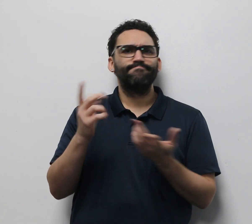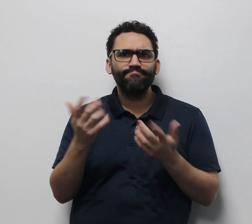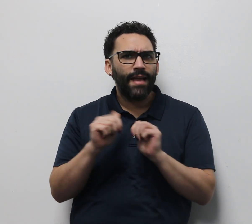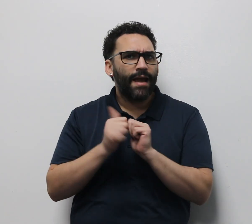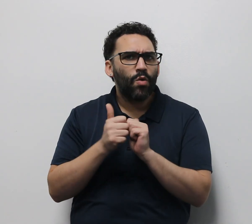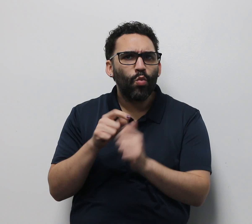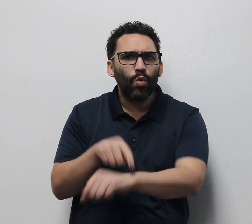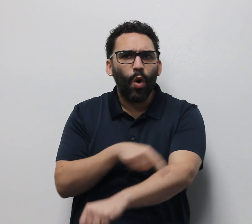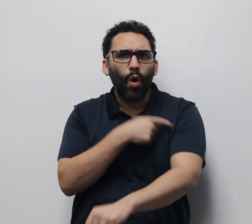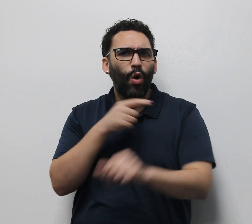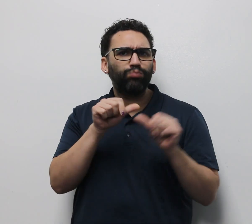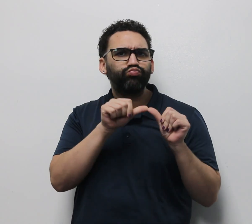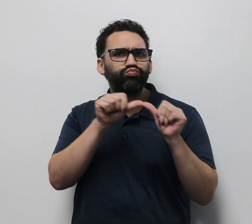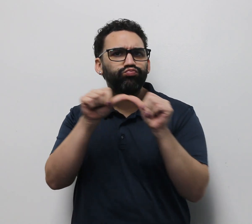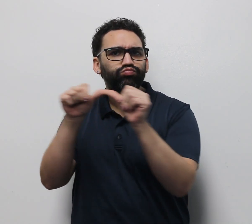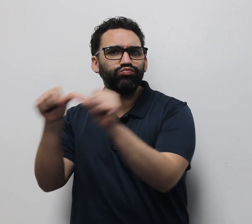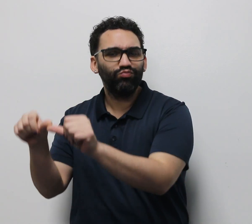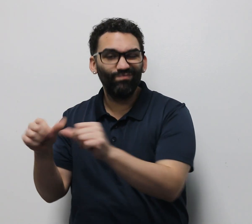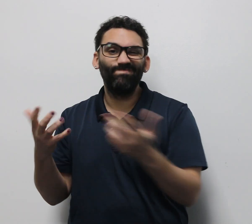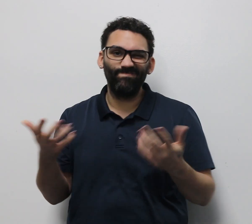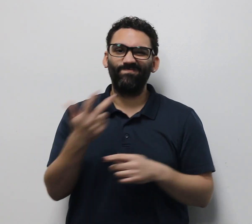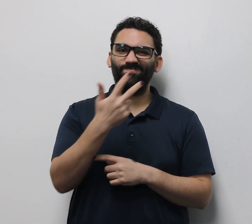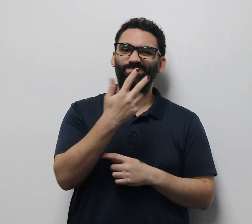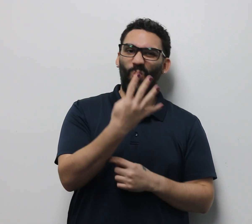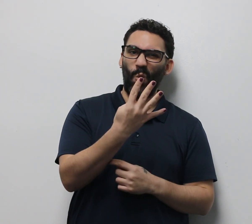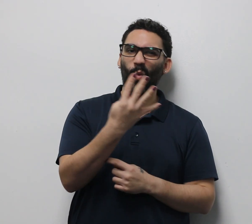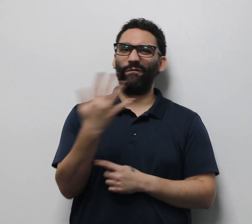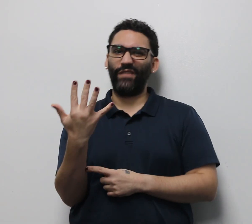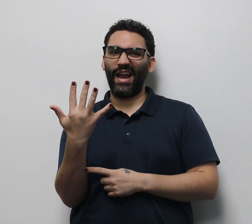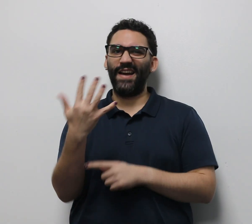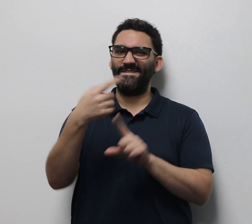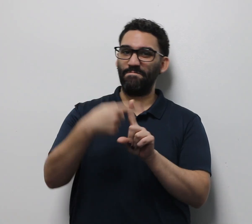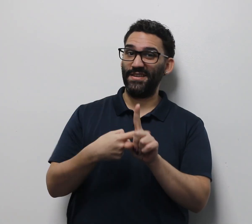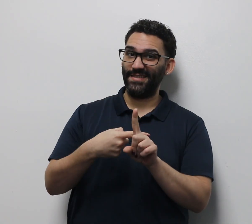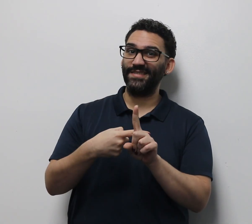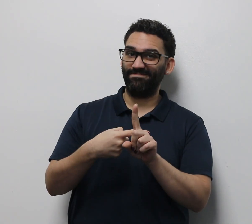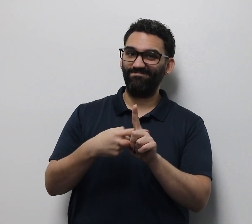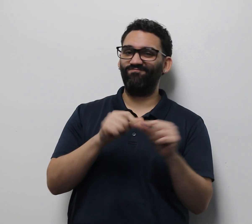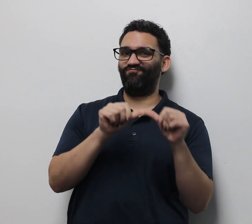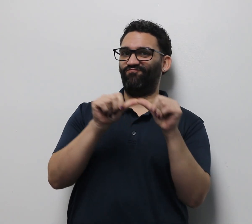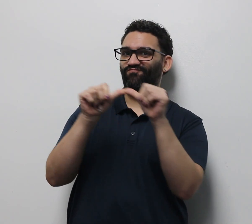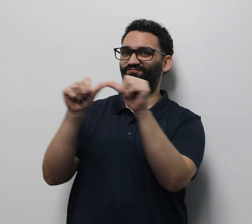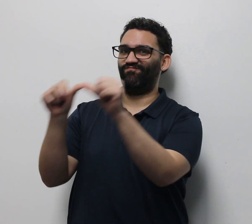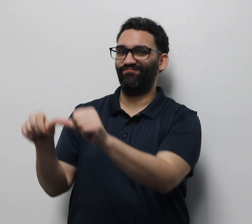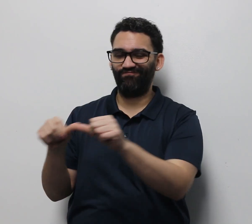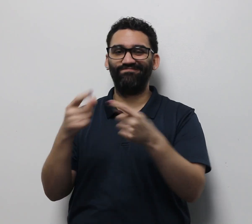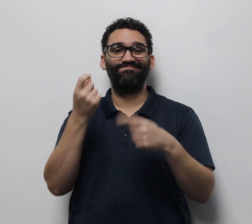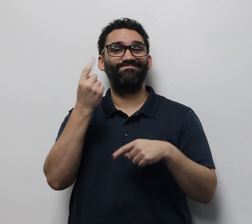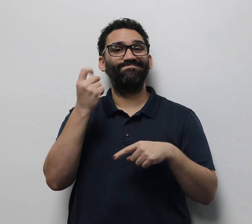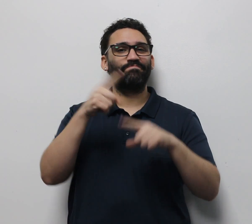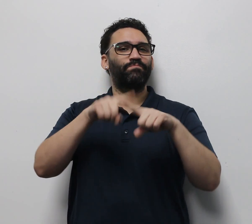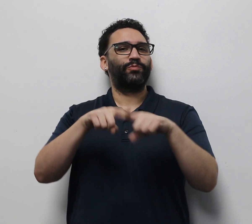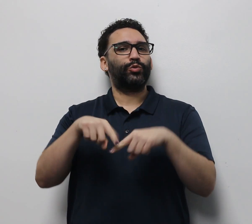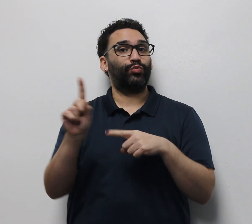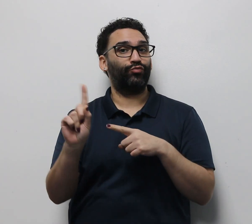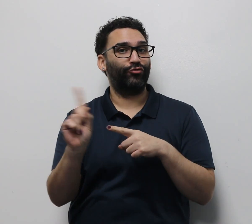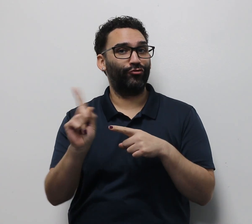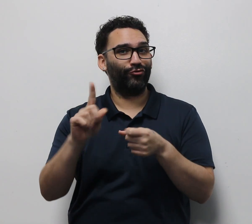Symptoms of SAD can take anywhere from 4 to 5 months. Individuals who live in the north